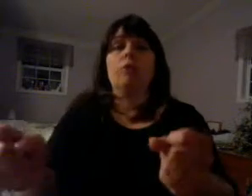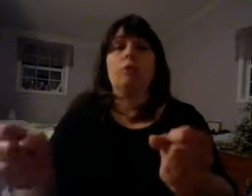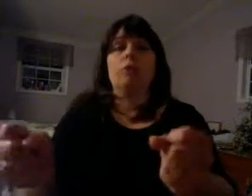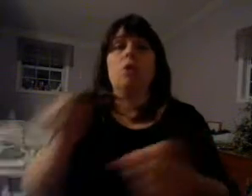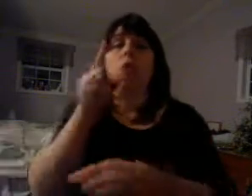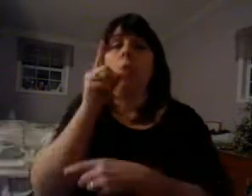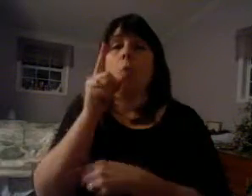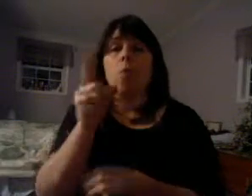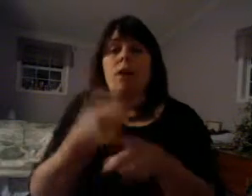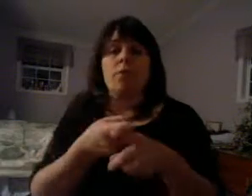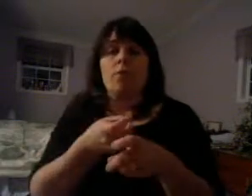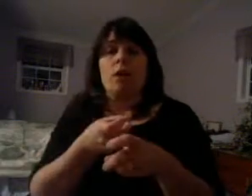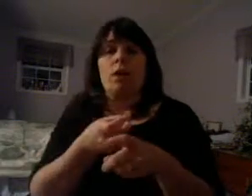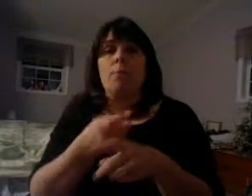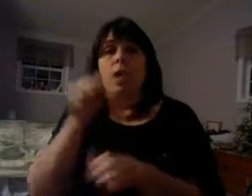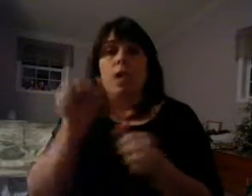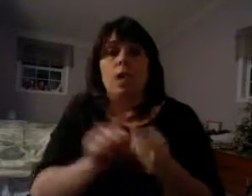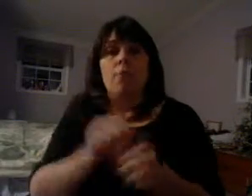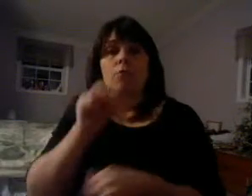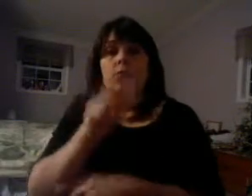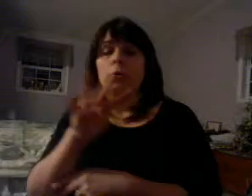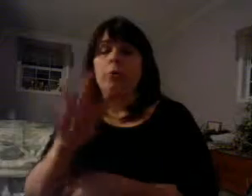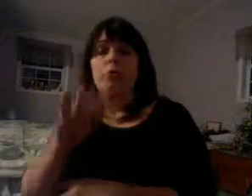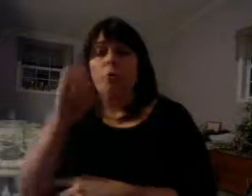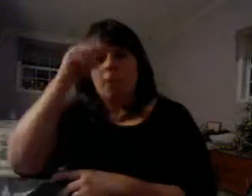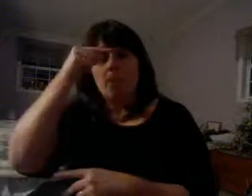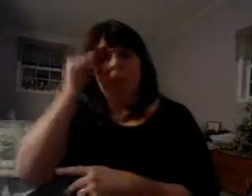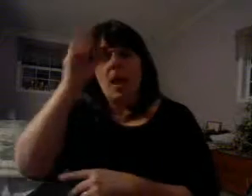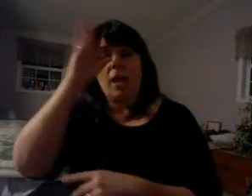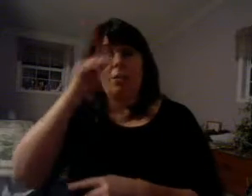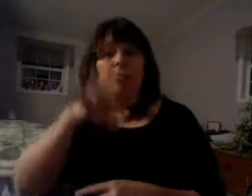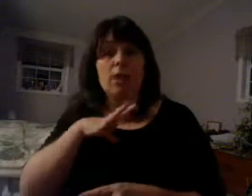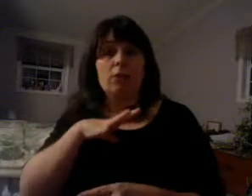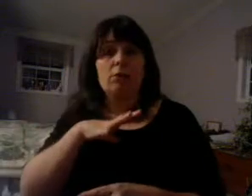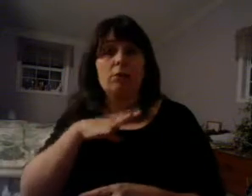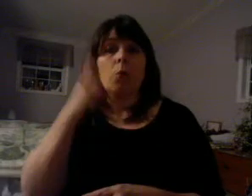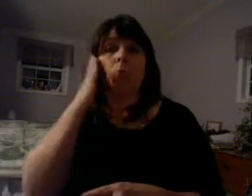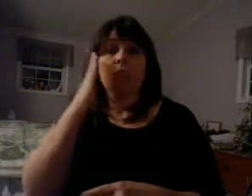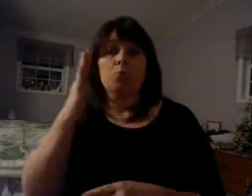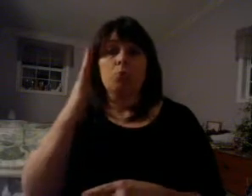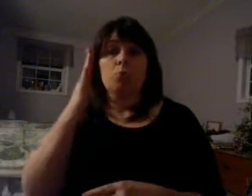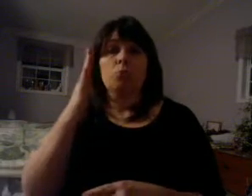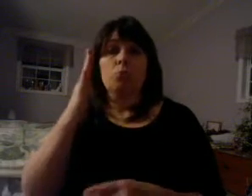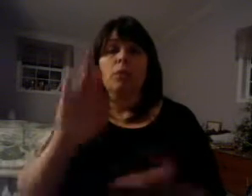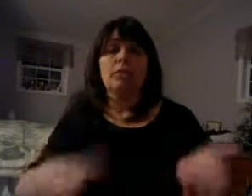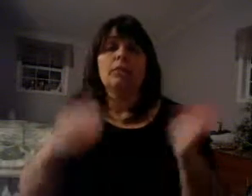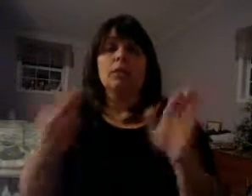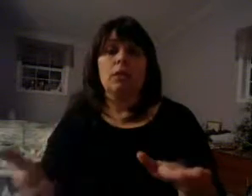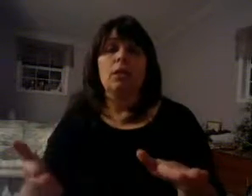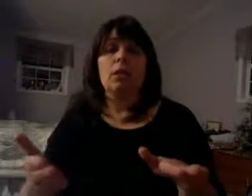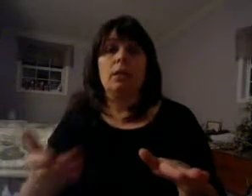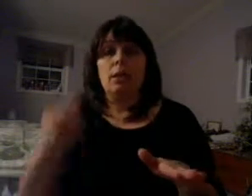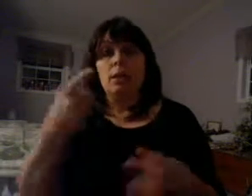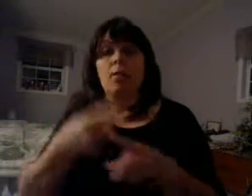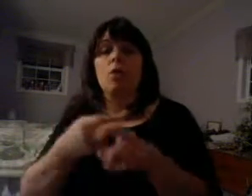every 24 black males in America can expect to die as a result of a murder. Because there are